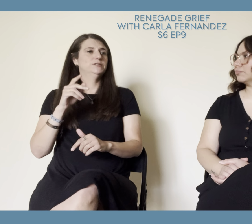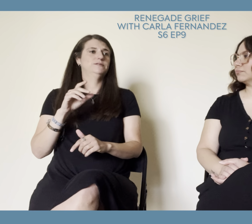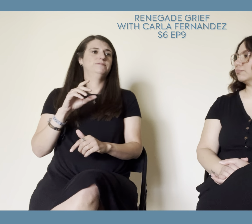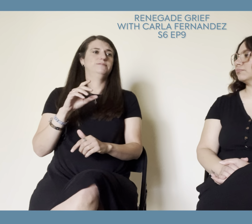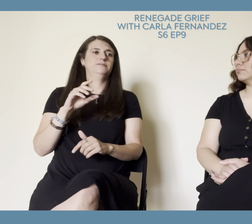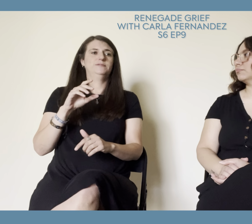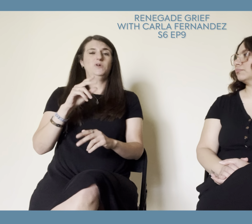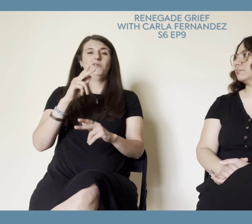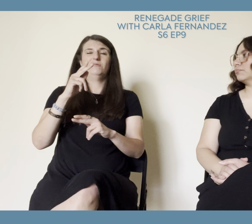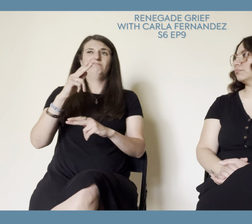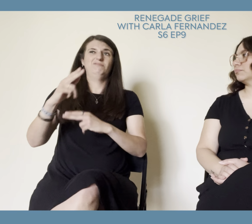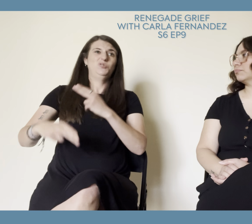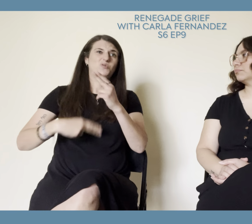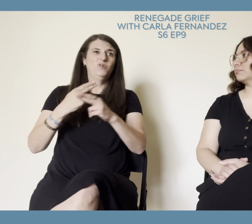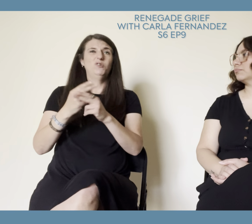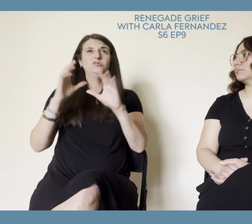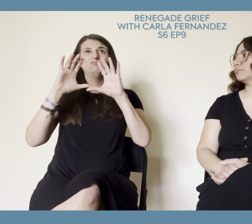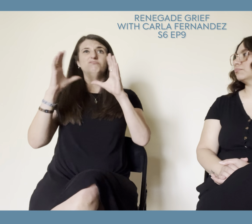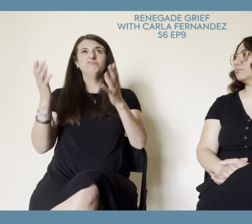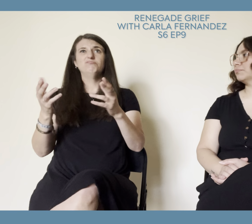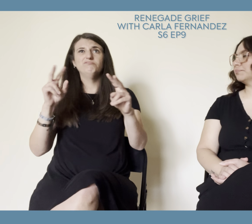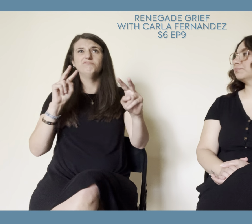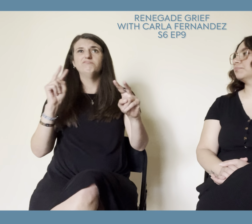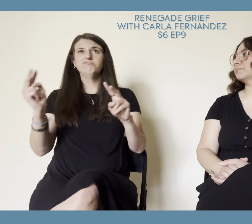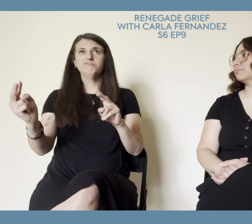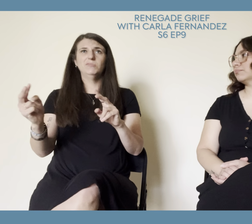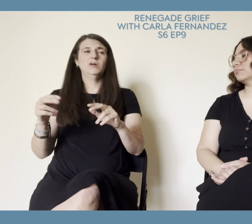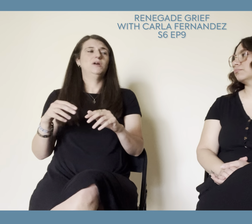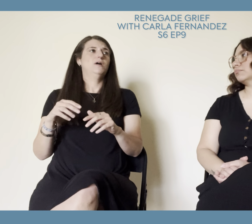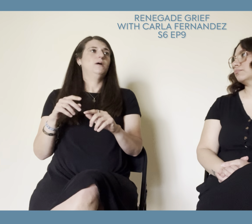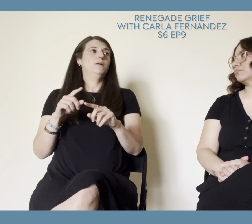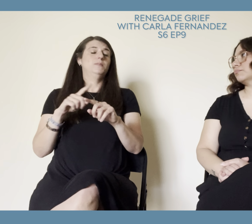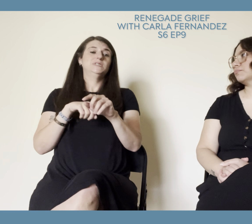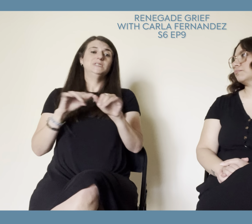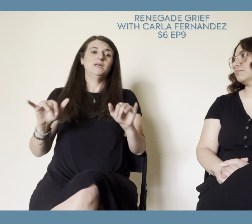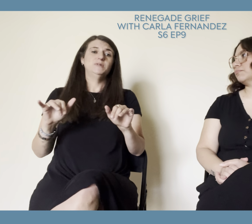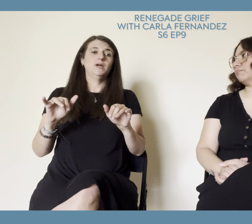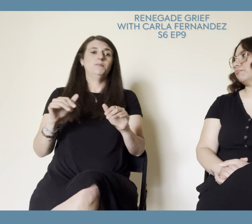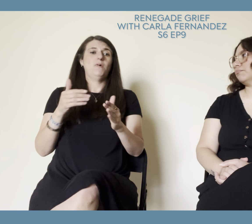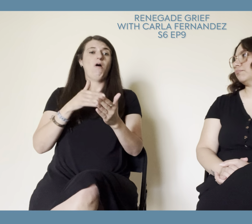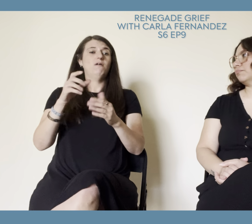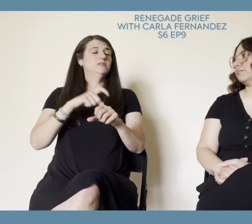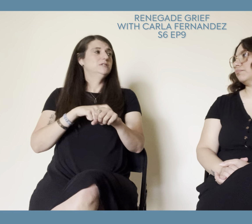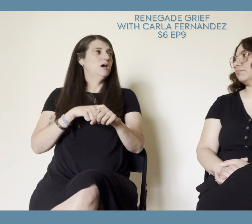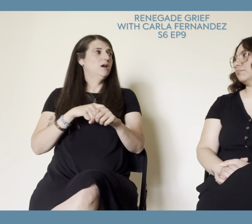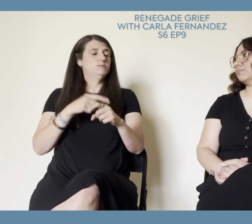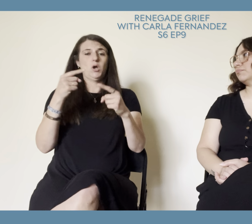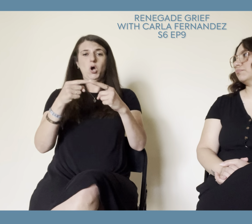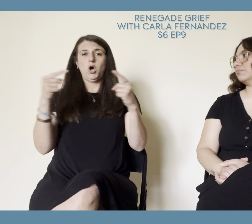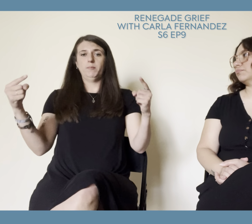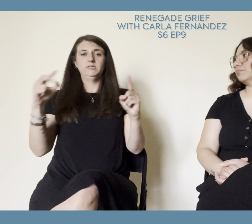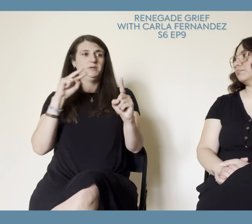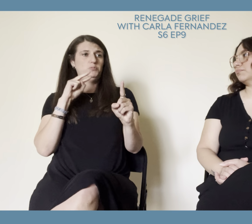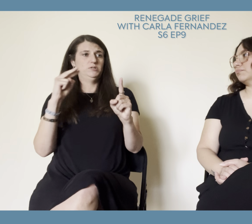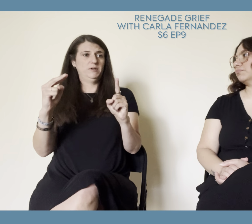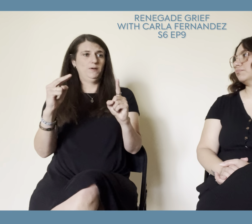type cosmos things, and yeah, he was someone who would often take the devil's advocate position just for like the sake of good